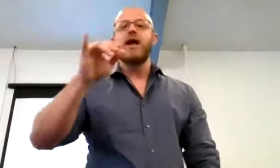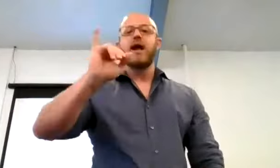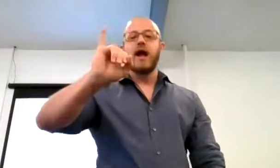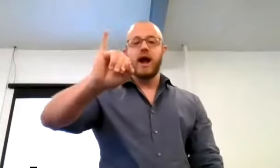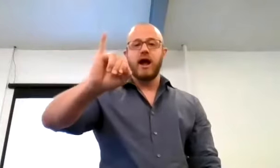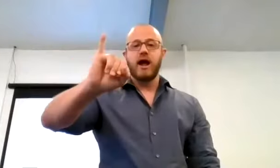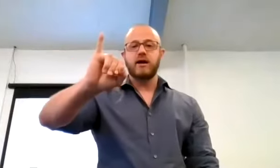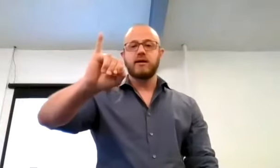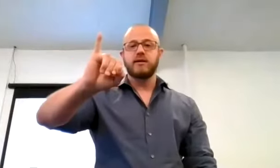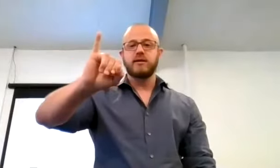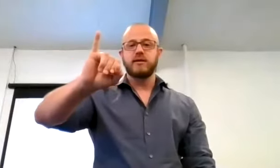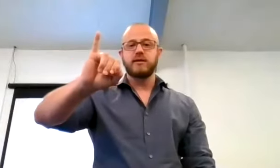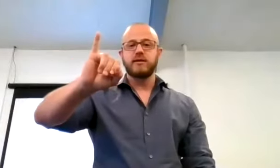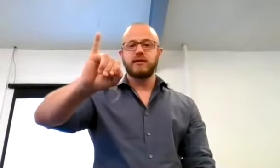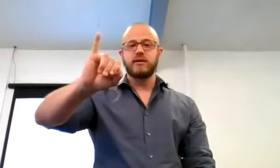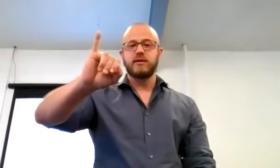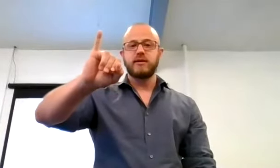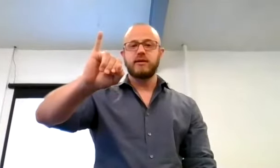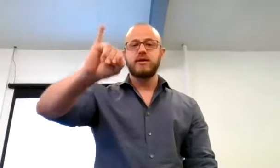Good. I.